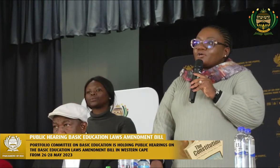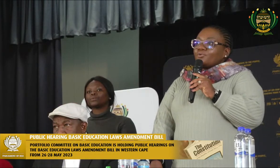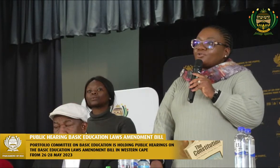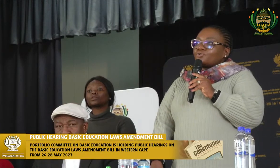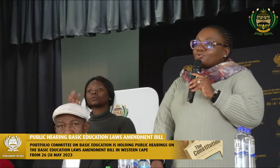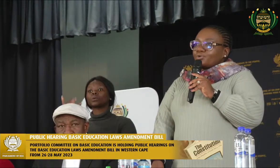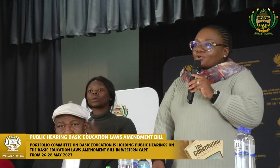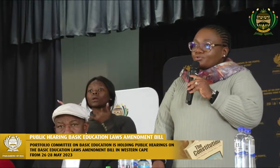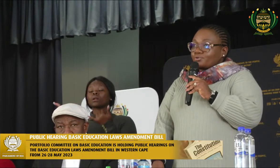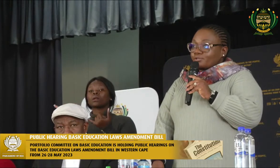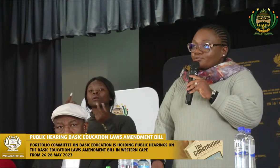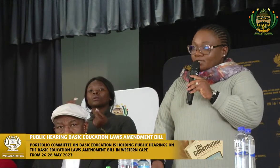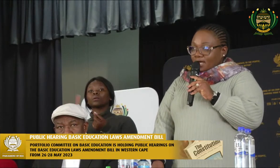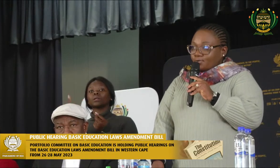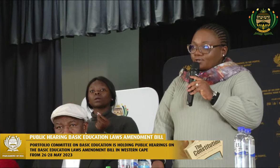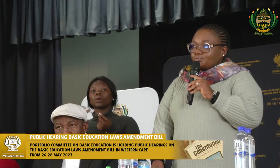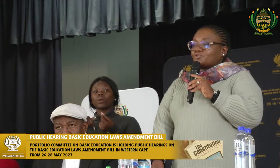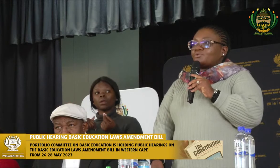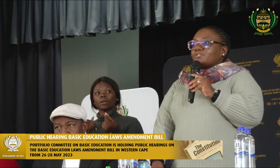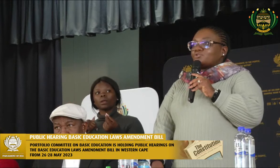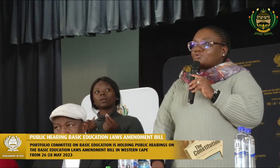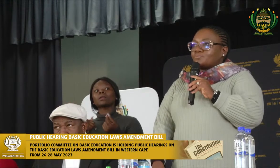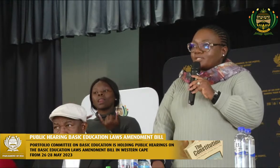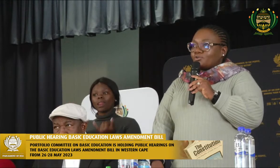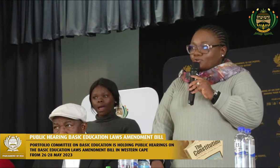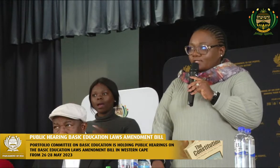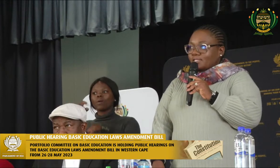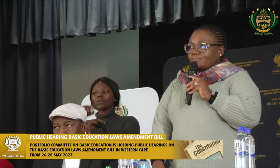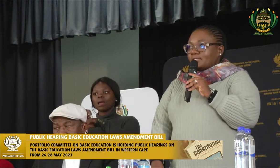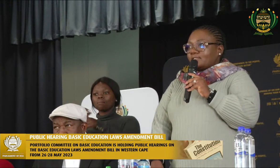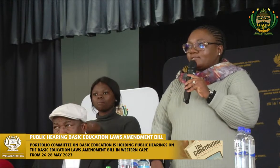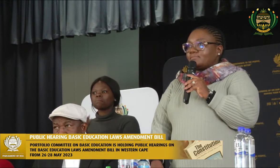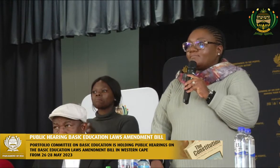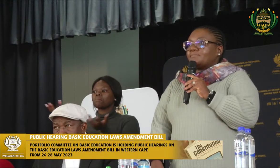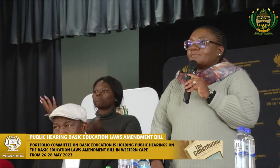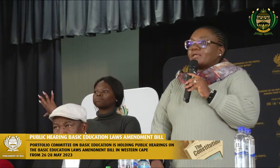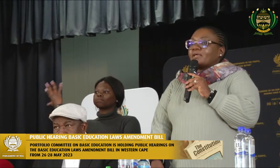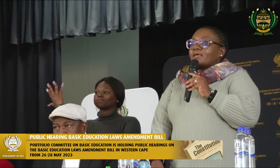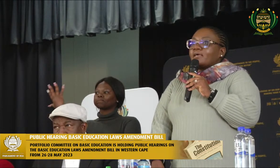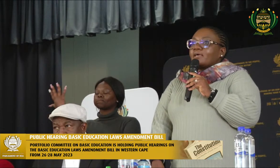So what we are going to do, we are going to give you now an opportunity to speak on the bill.